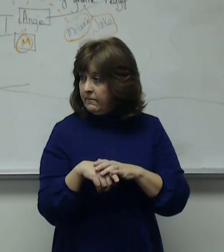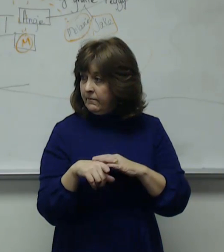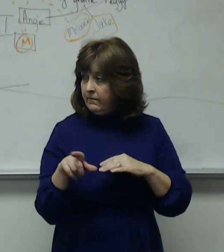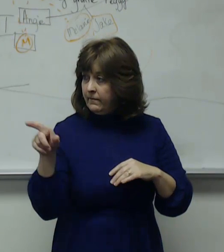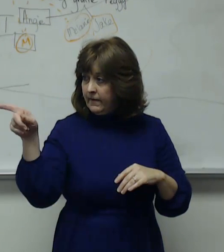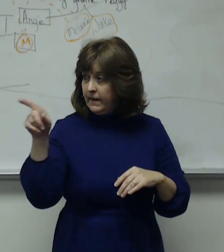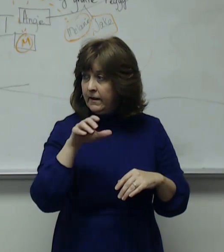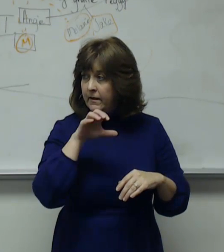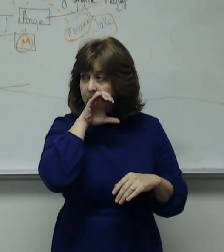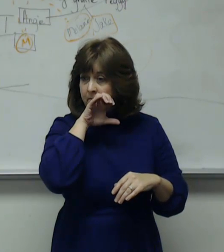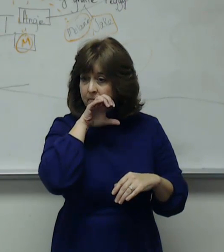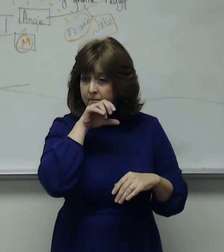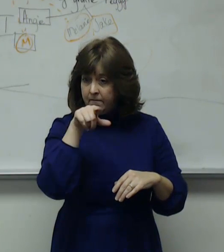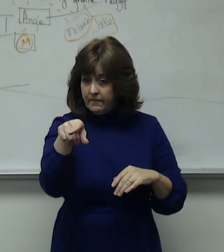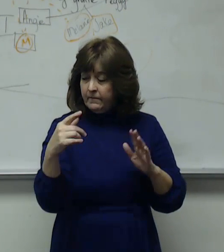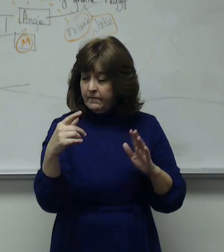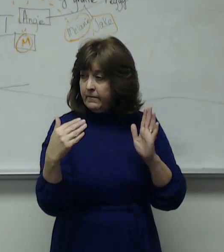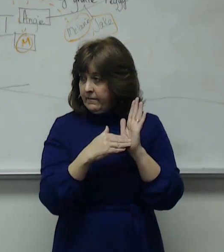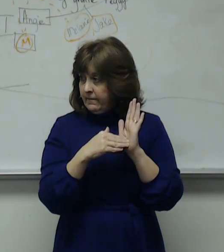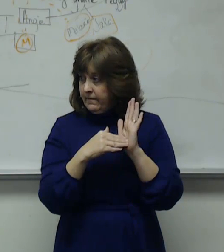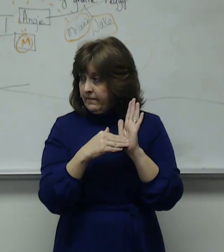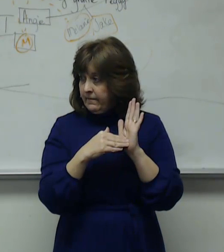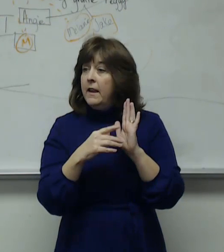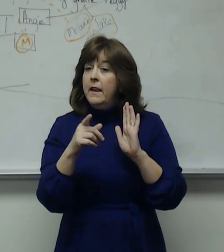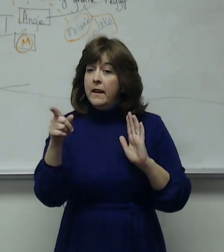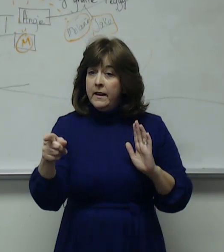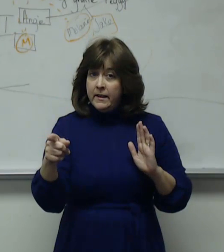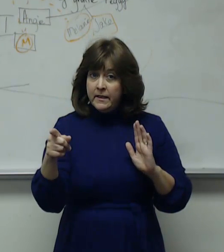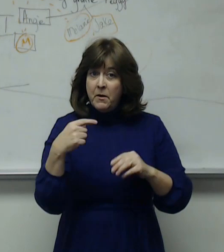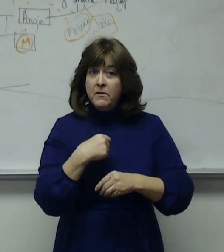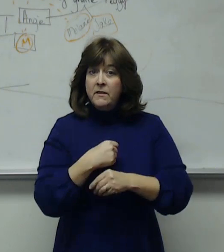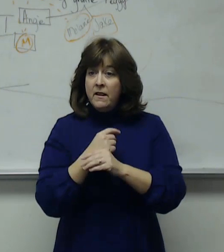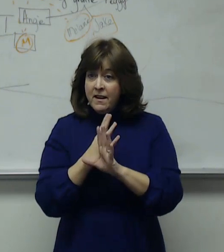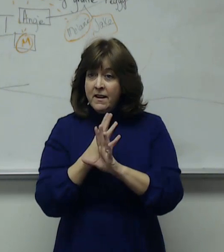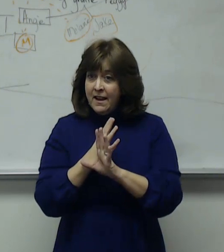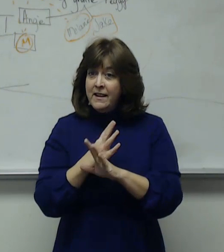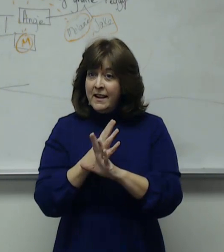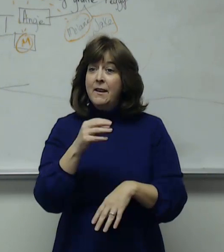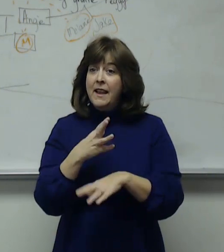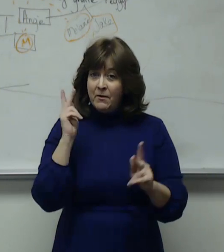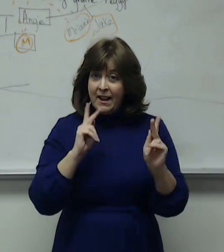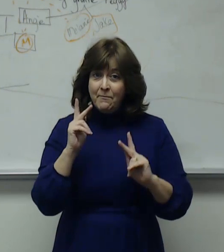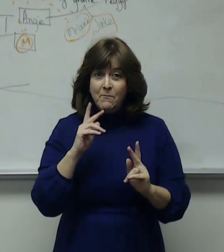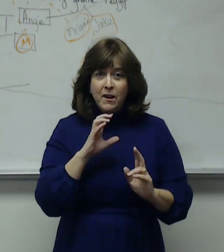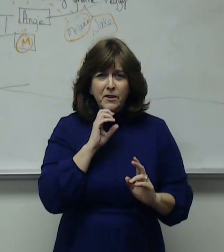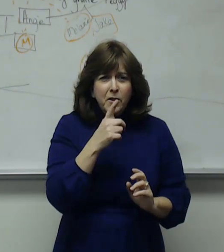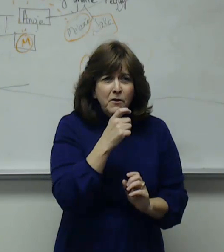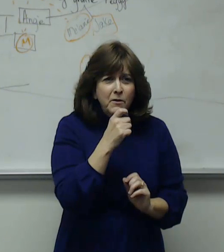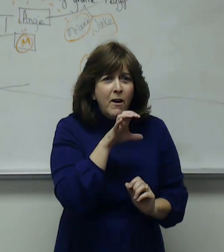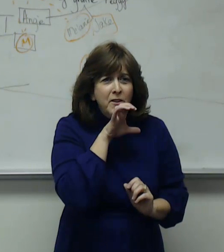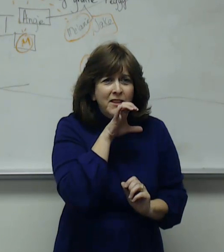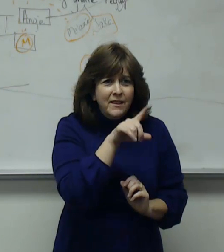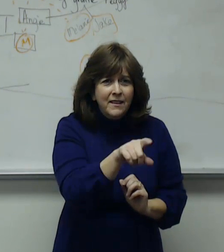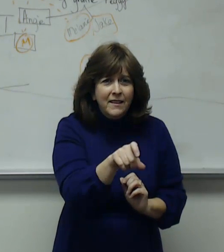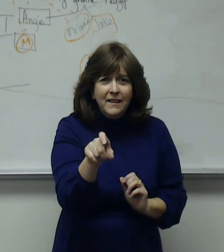this again, probably, for myself. it is posted online, and people have been watching it. Who's watched it? Let